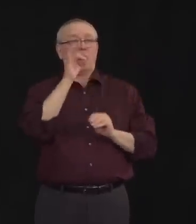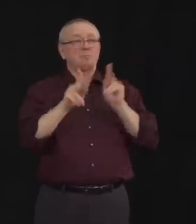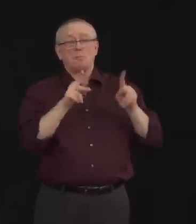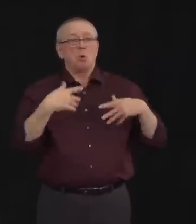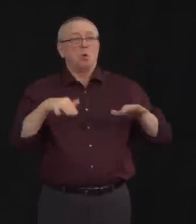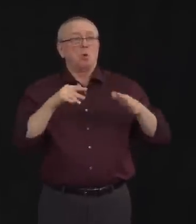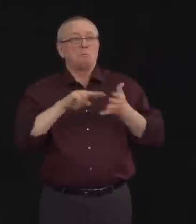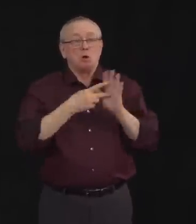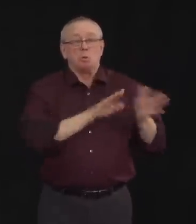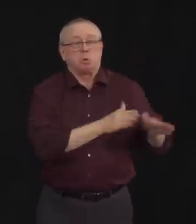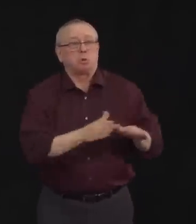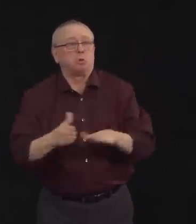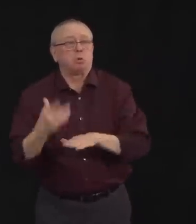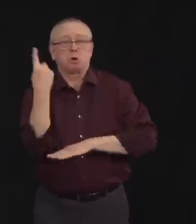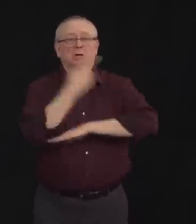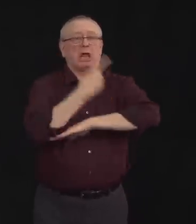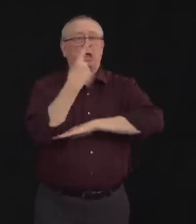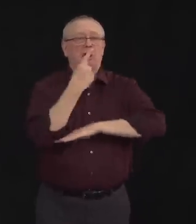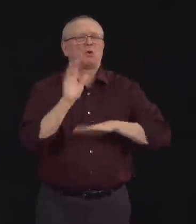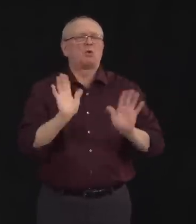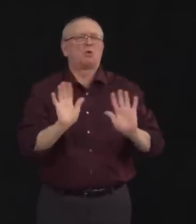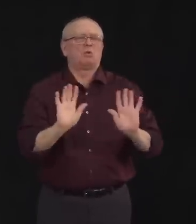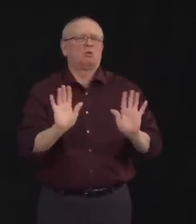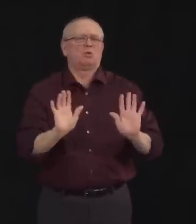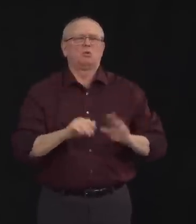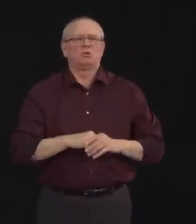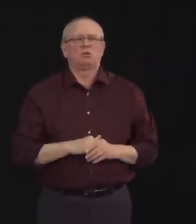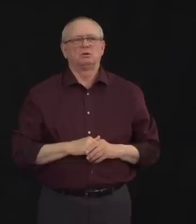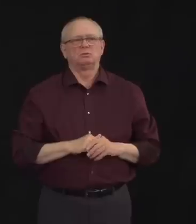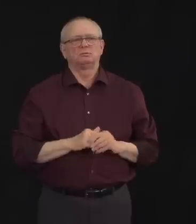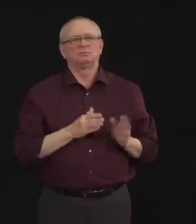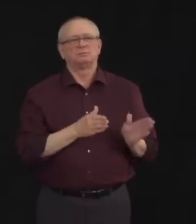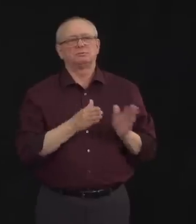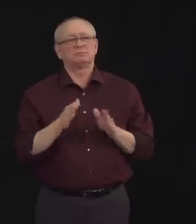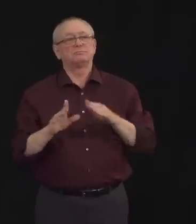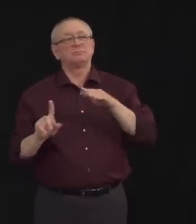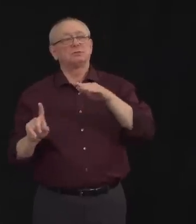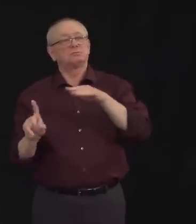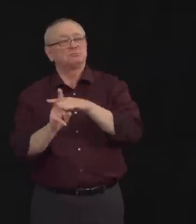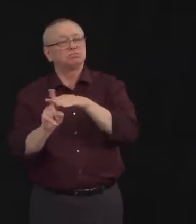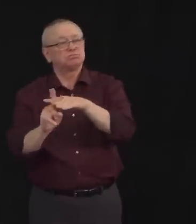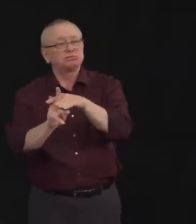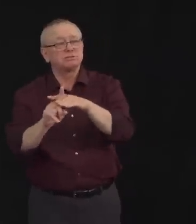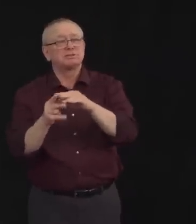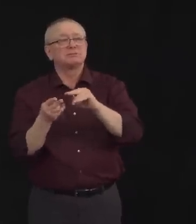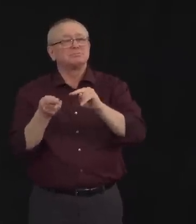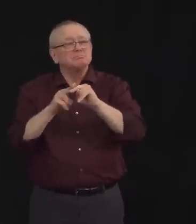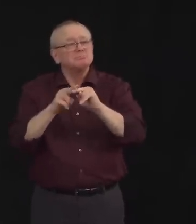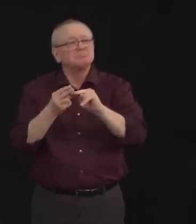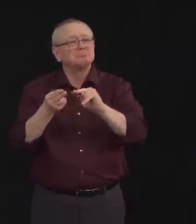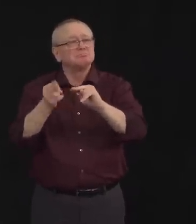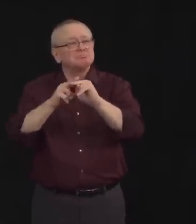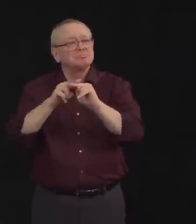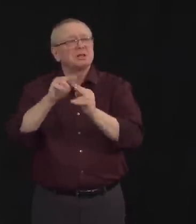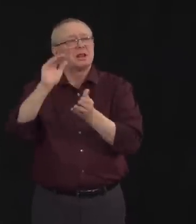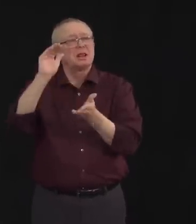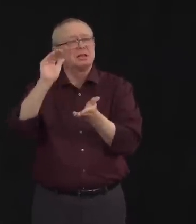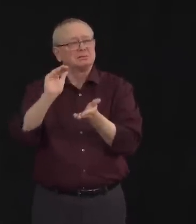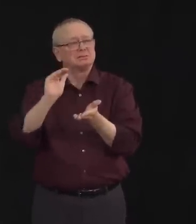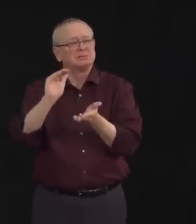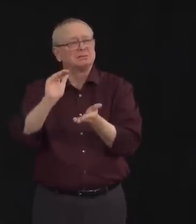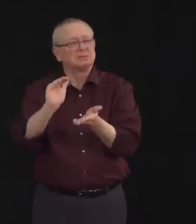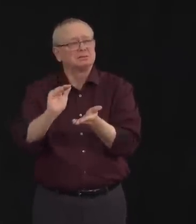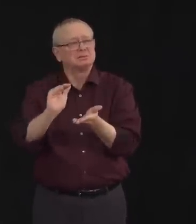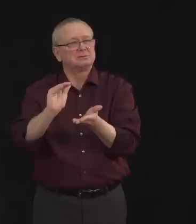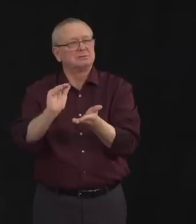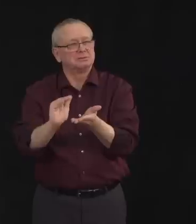number of new cases, we see right now a decline. So we were seeing several hundred new cases a day. I think that